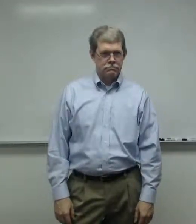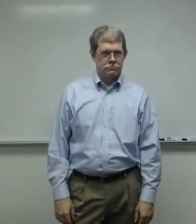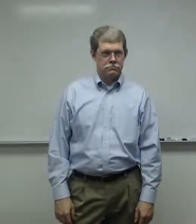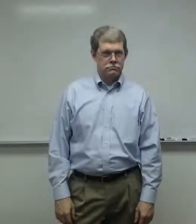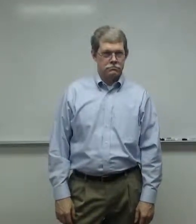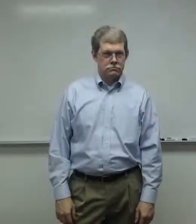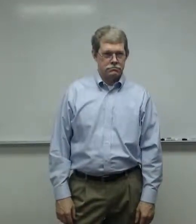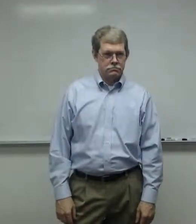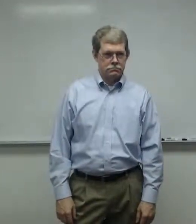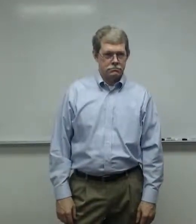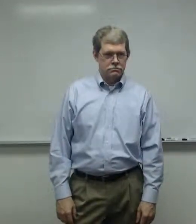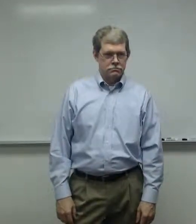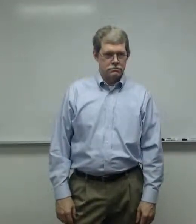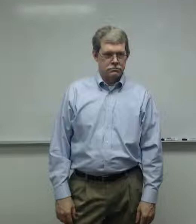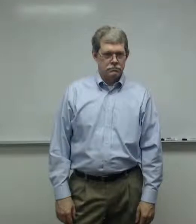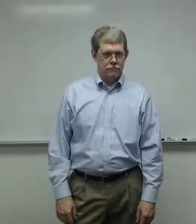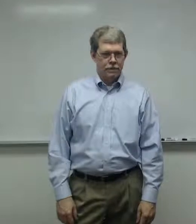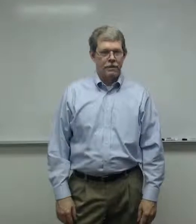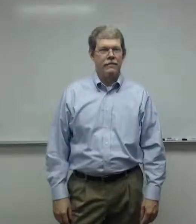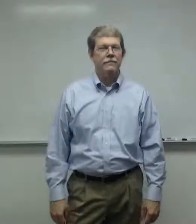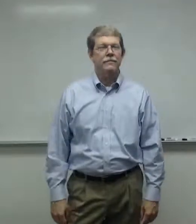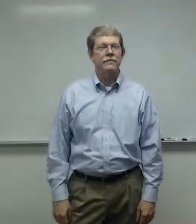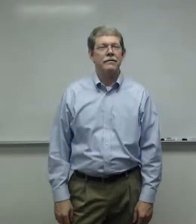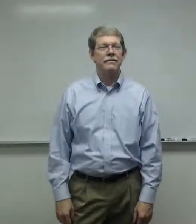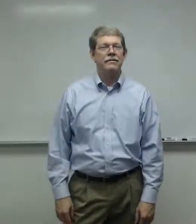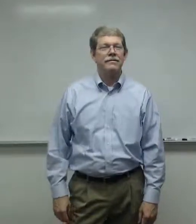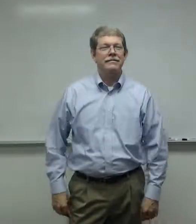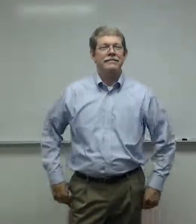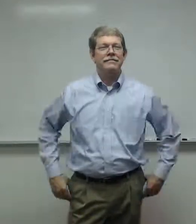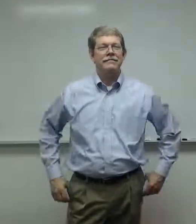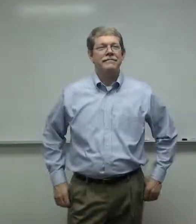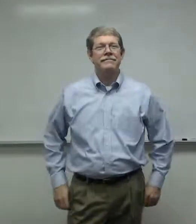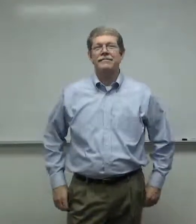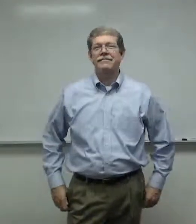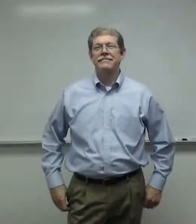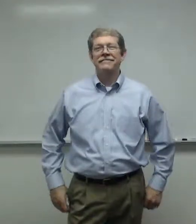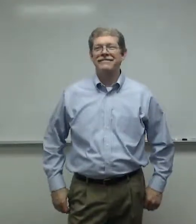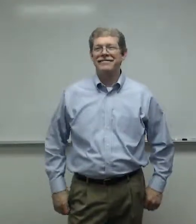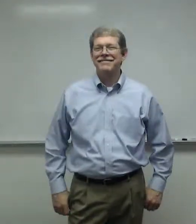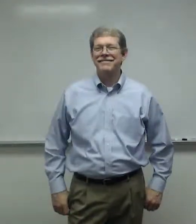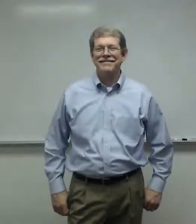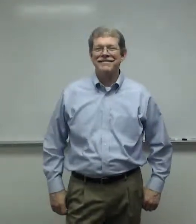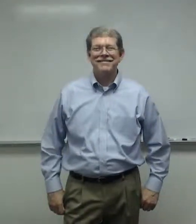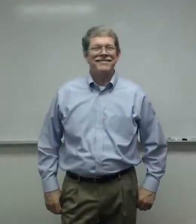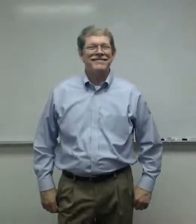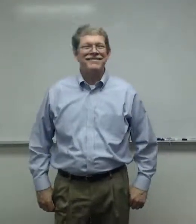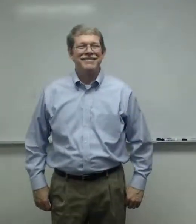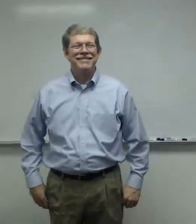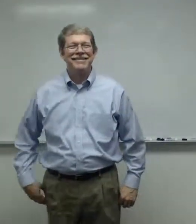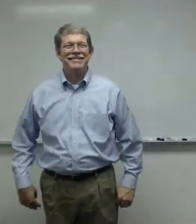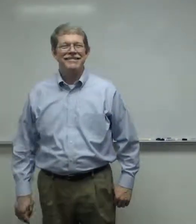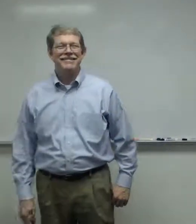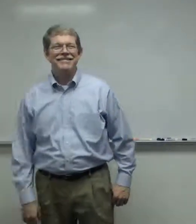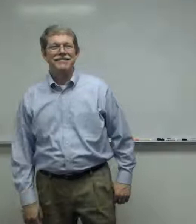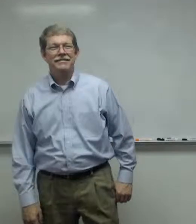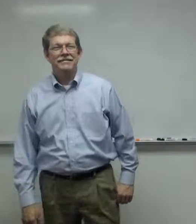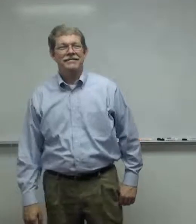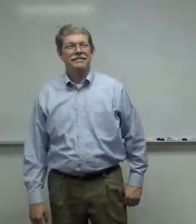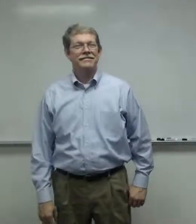the sign for, can I ask you a question? Basically is what they're going. But we get thrown off because we as